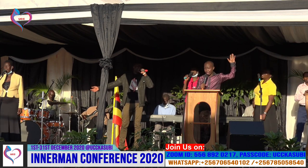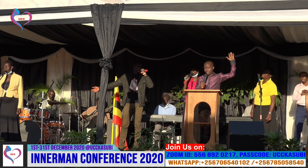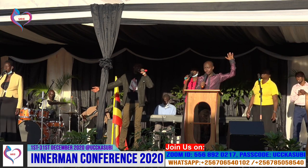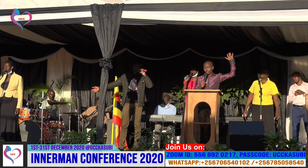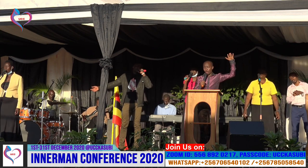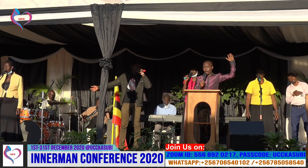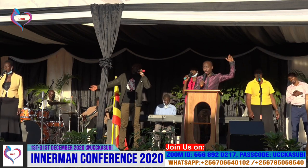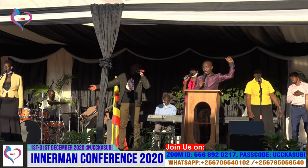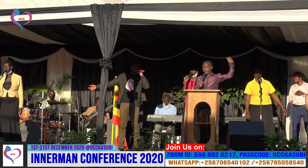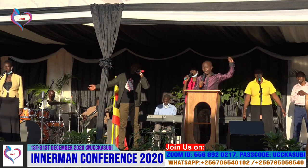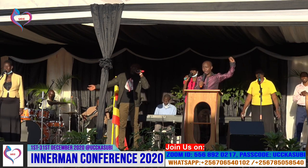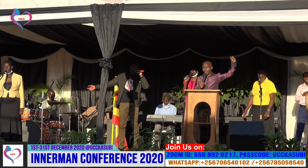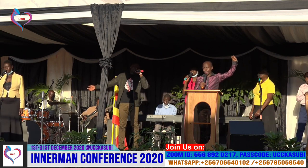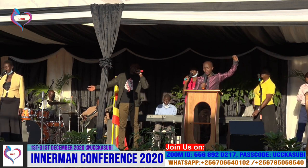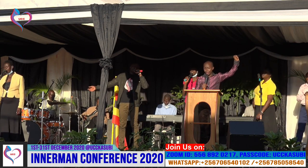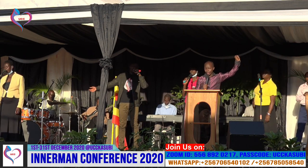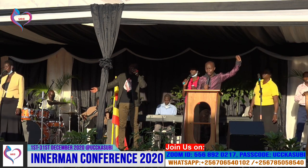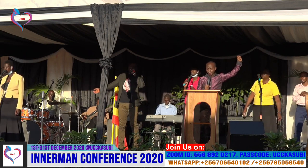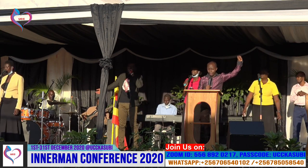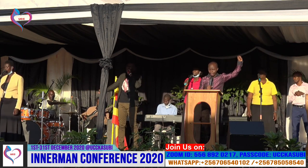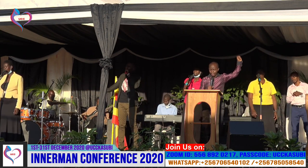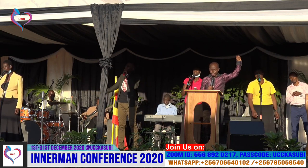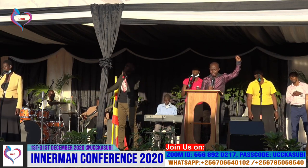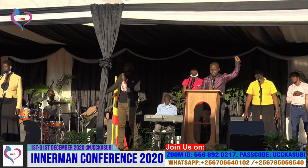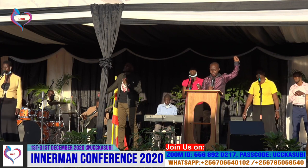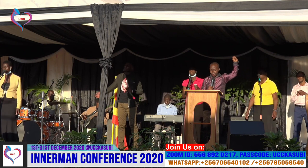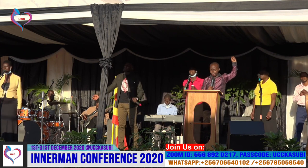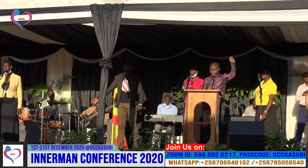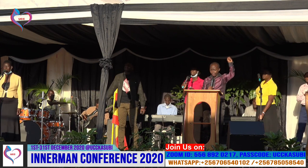manye tuwole.